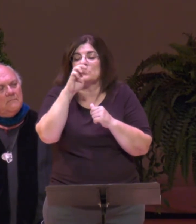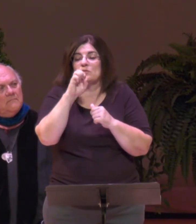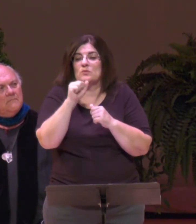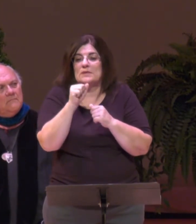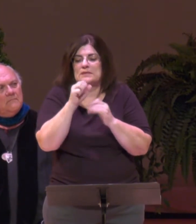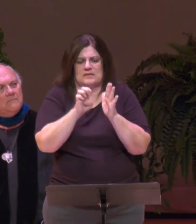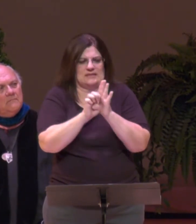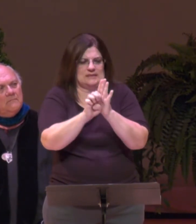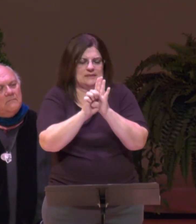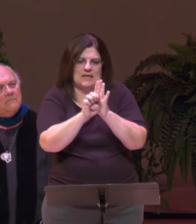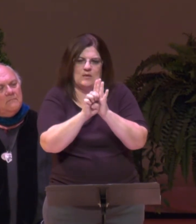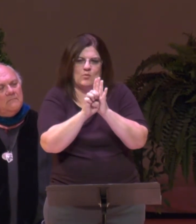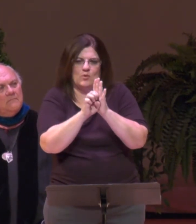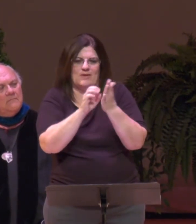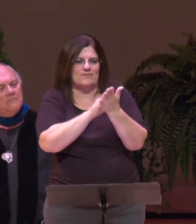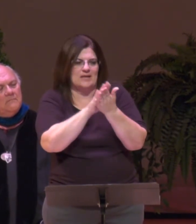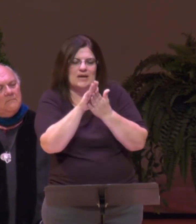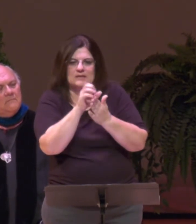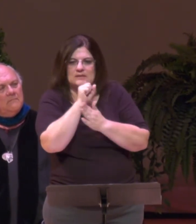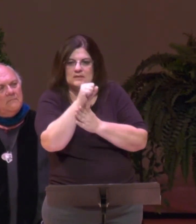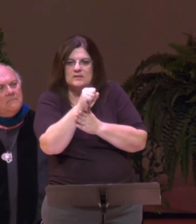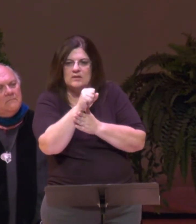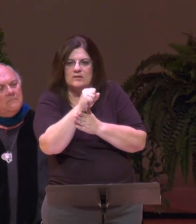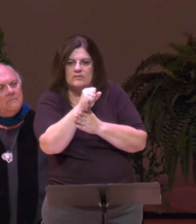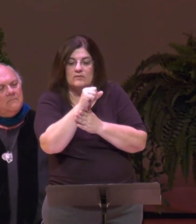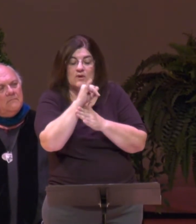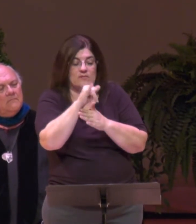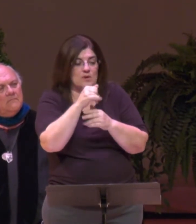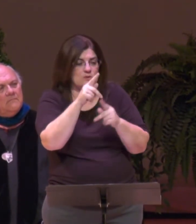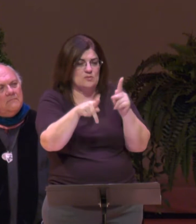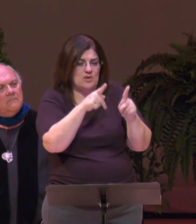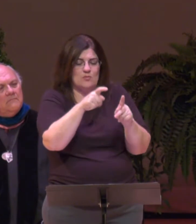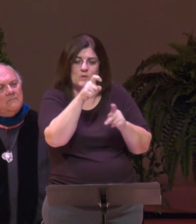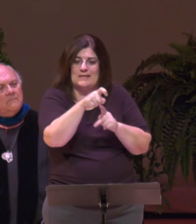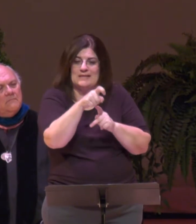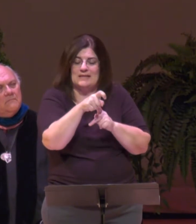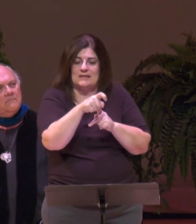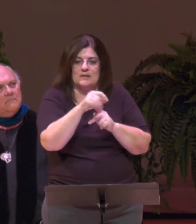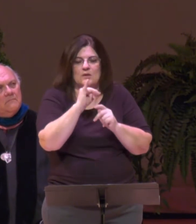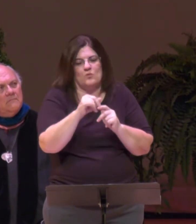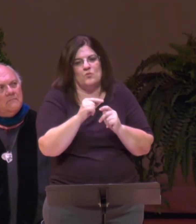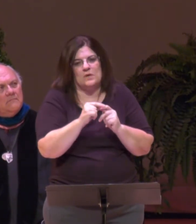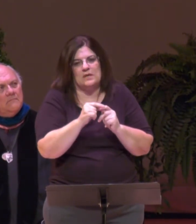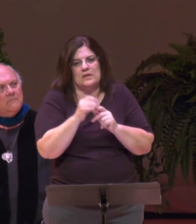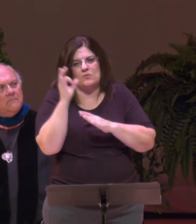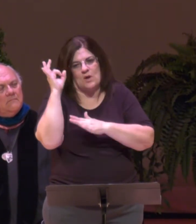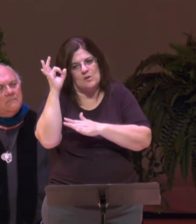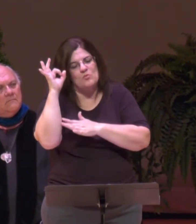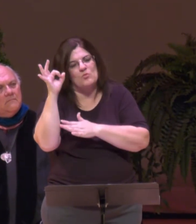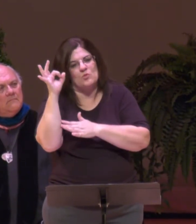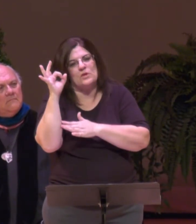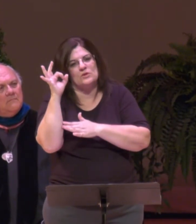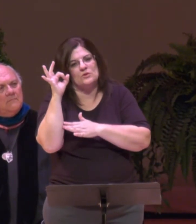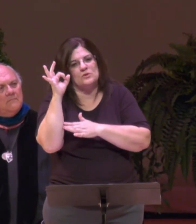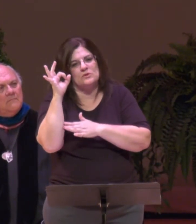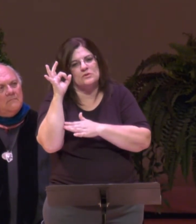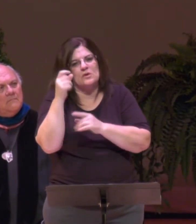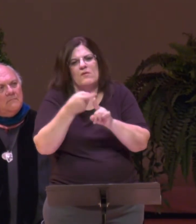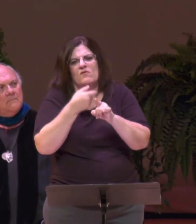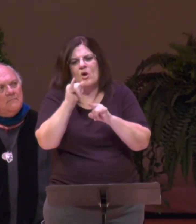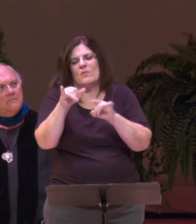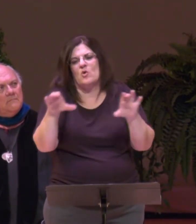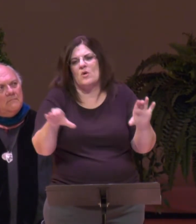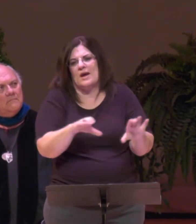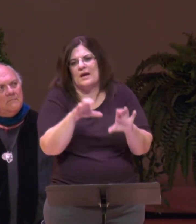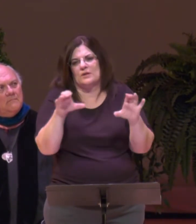humility, kindness, and love of those less fortunate, truly preached the gospel of love by her actions. I'd like to